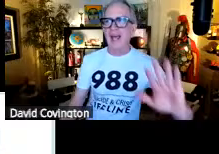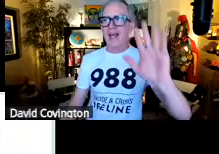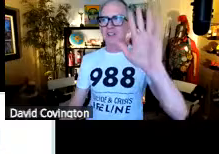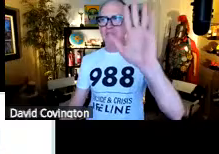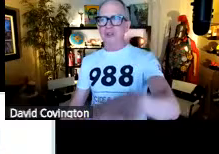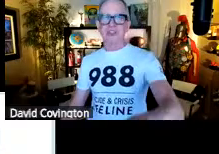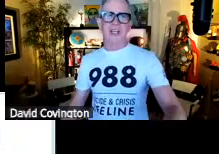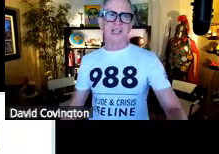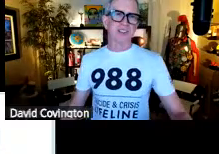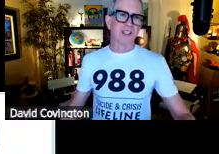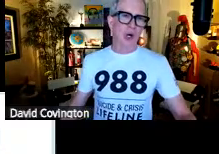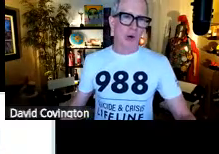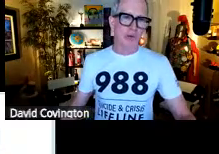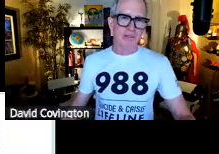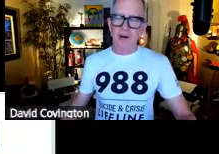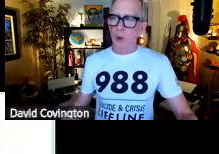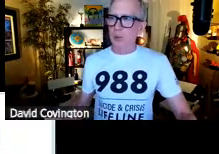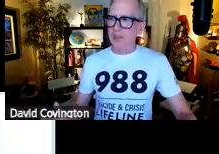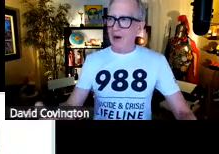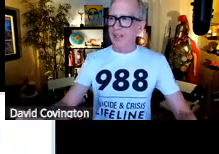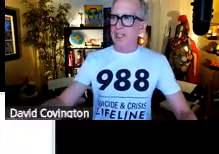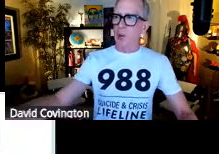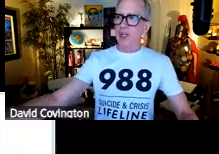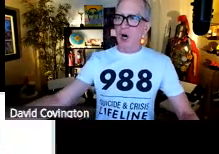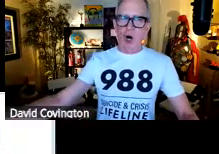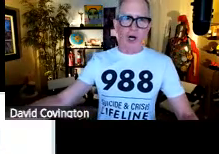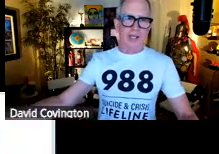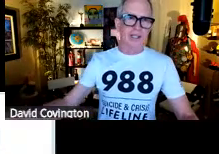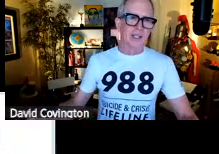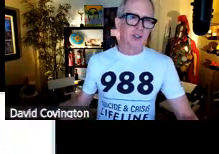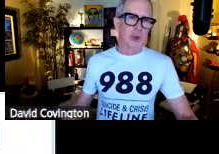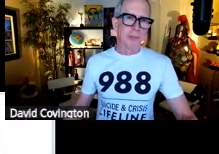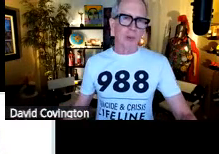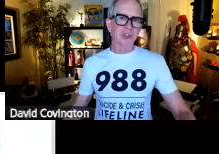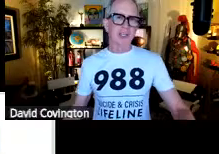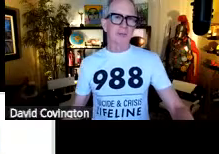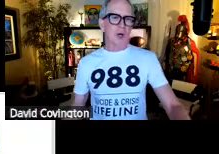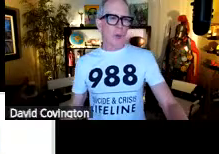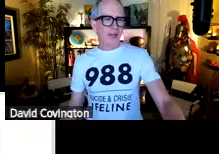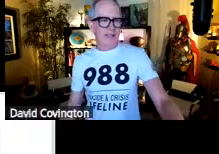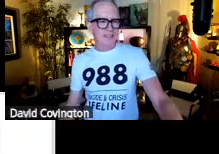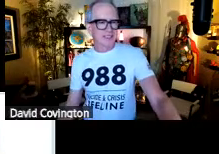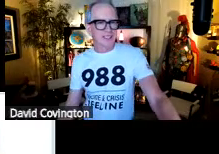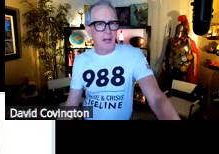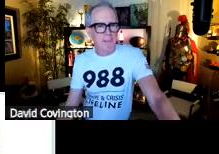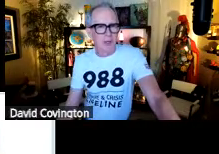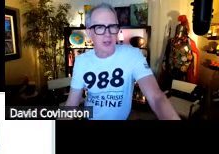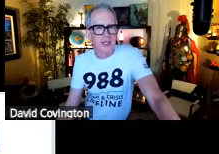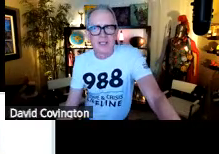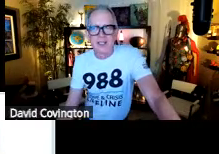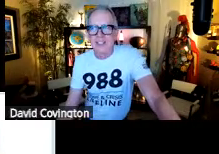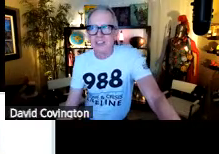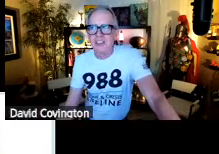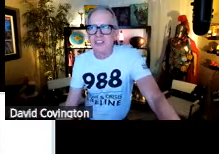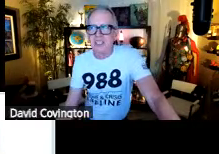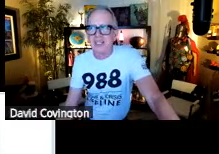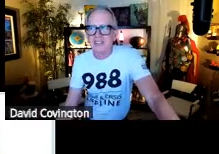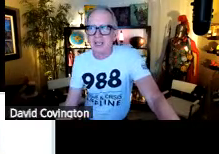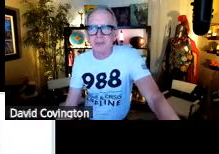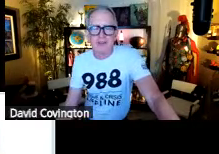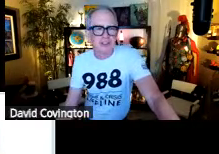resolve X% over the phone without it going on to a mobile team. What is the number